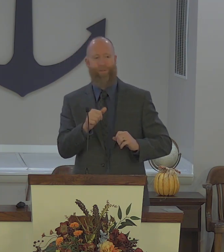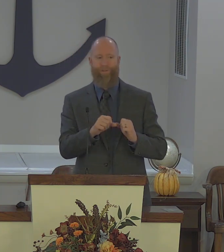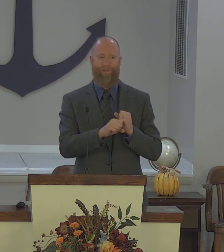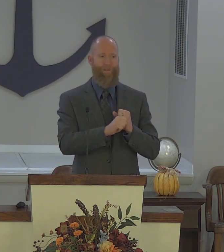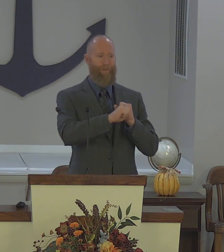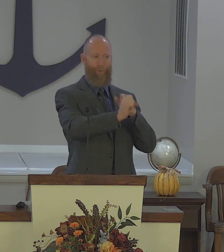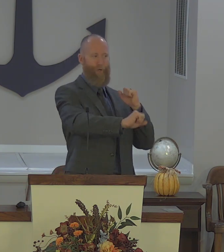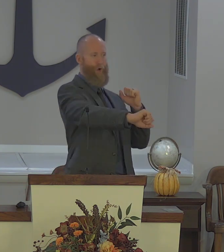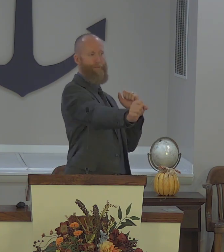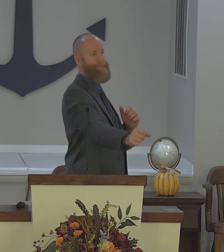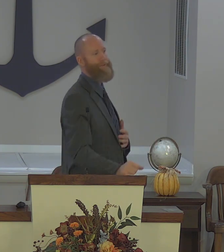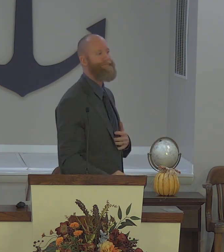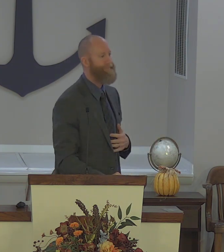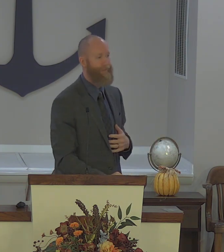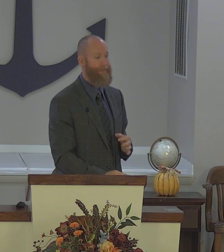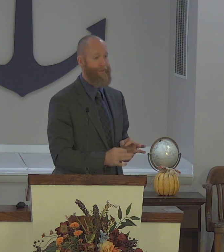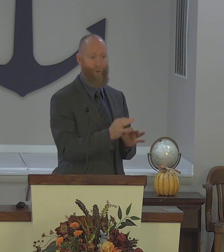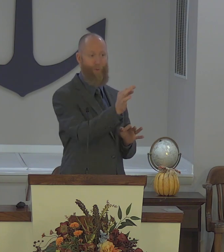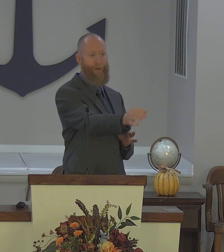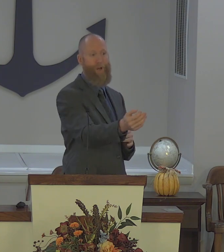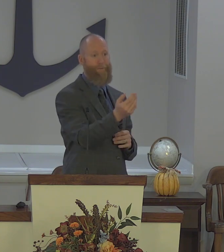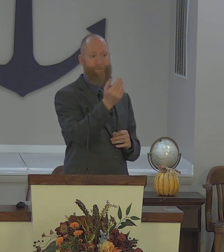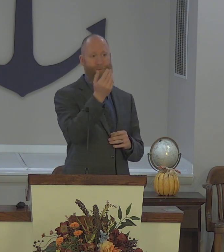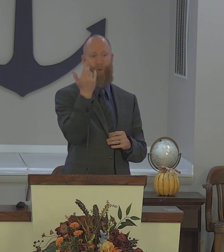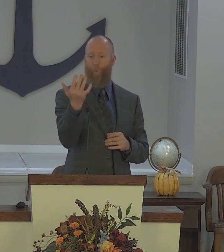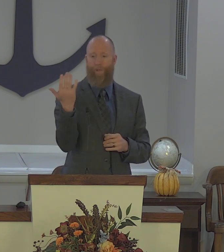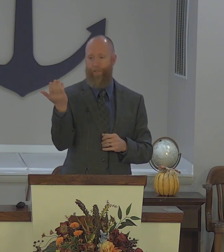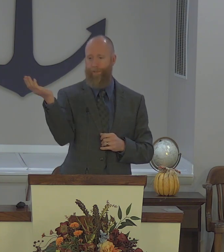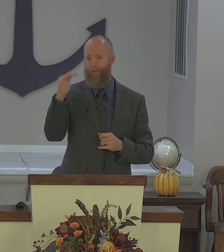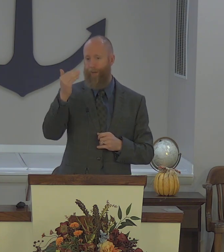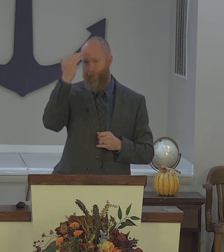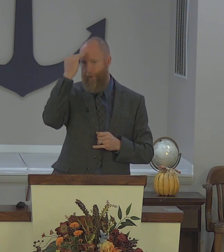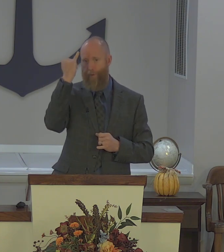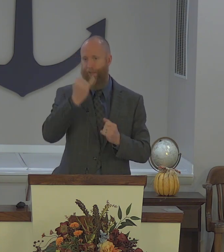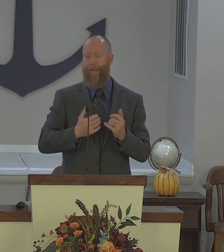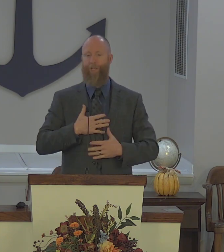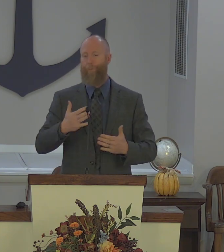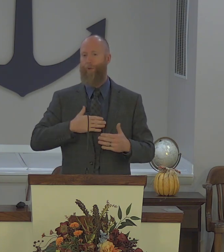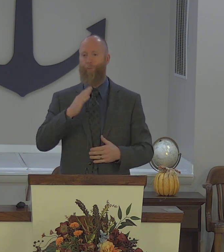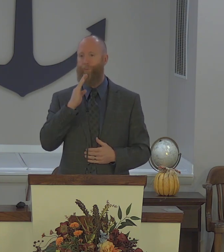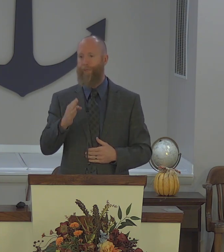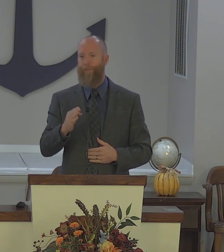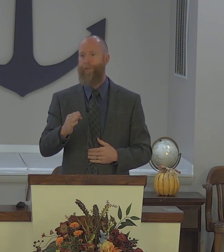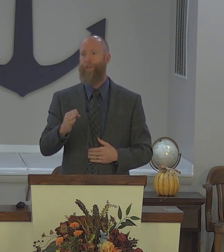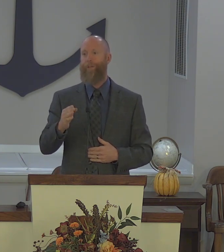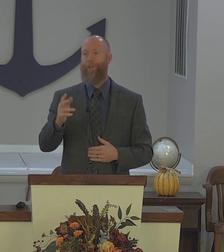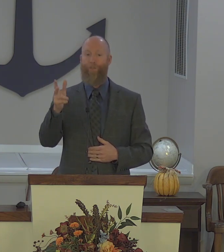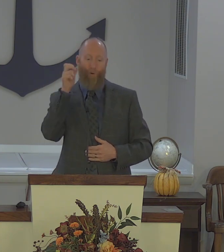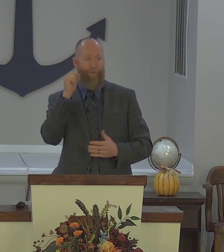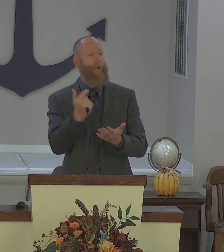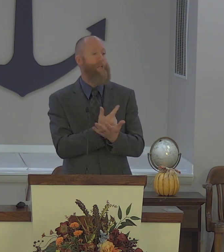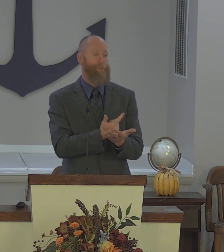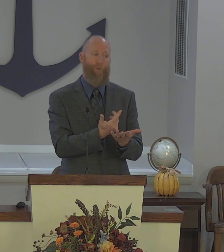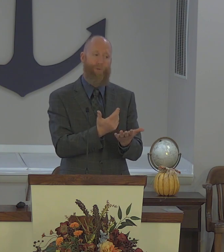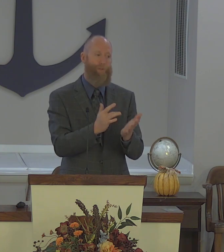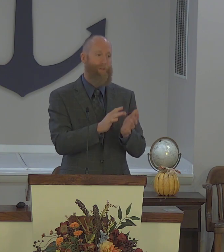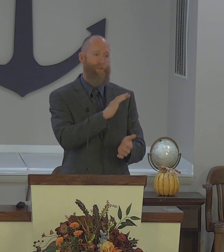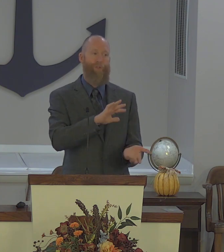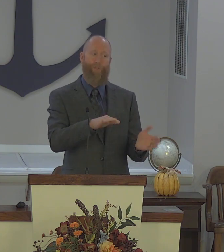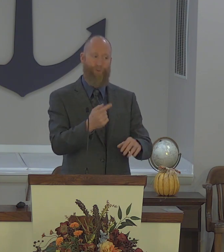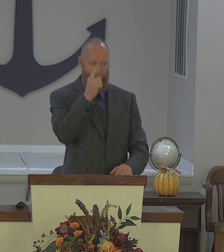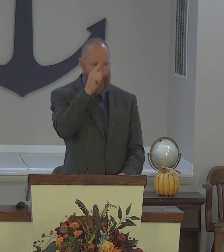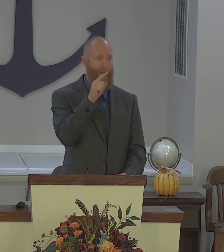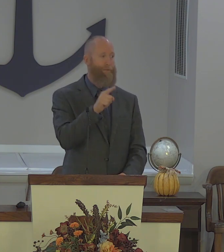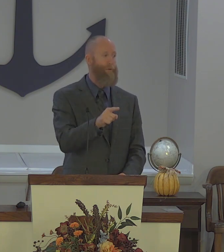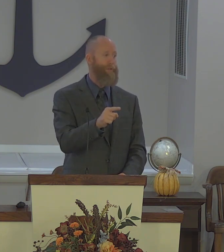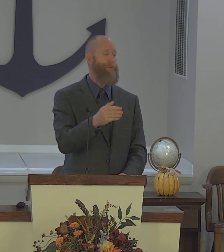don't put it off. Don't put it off. Don't wait. You never know when that last breath will be. You've heard the gospel.